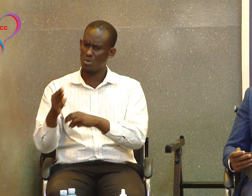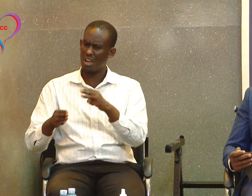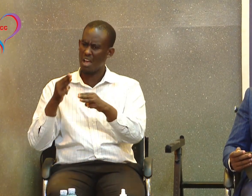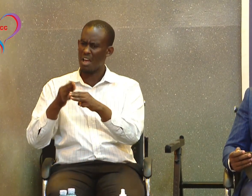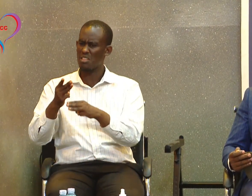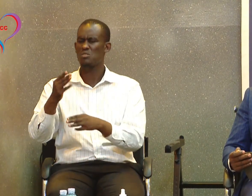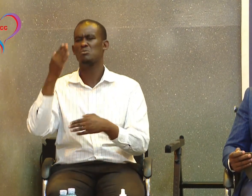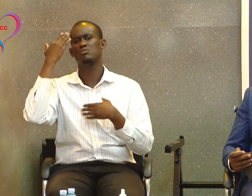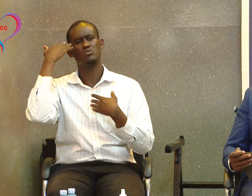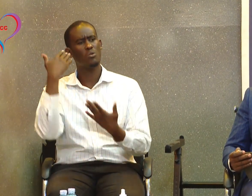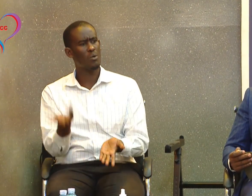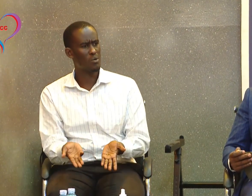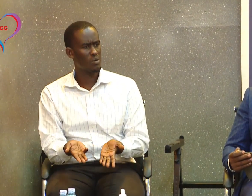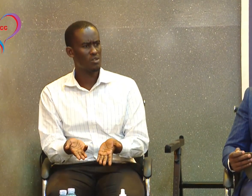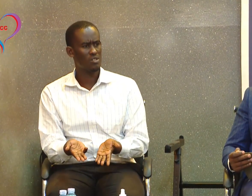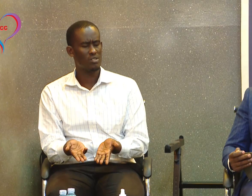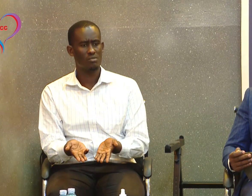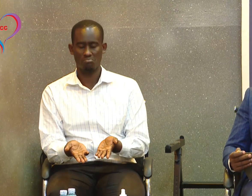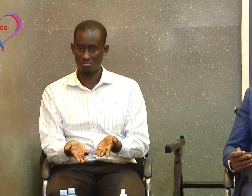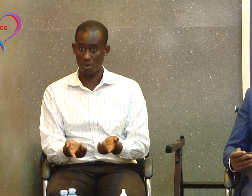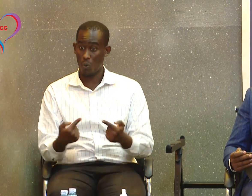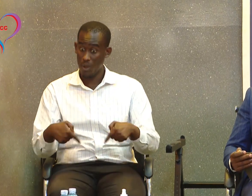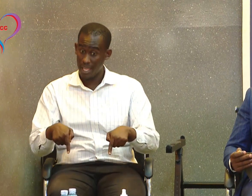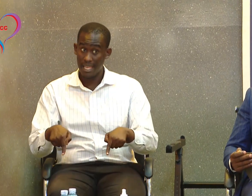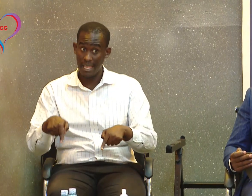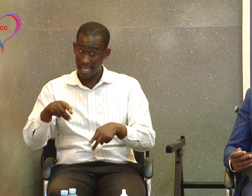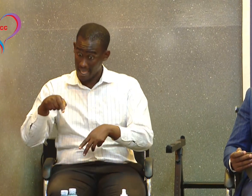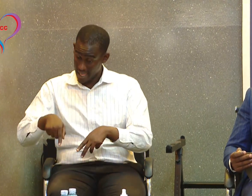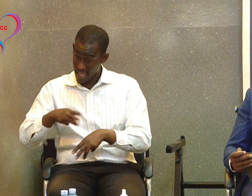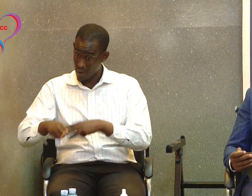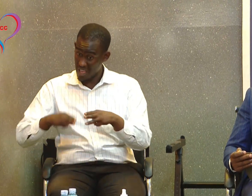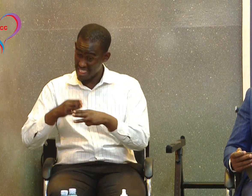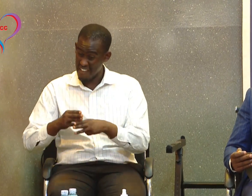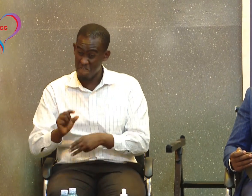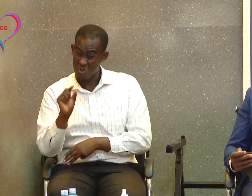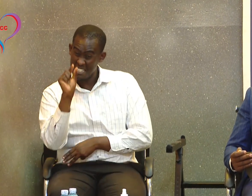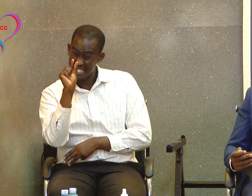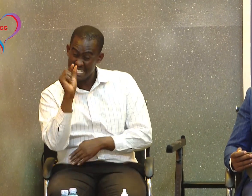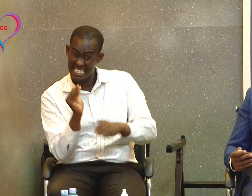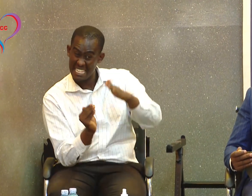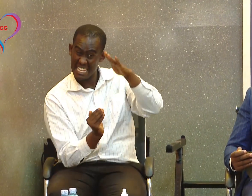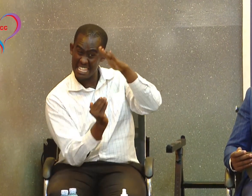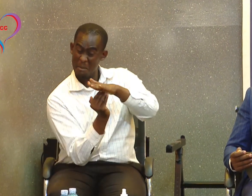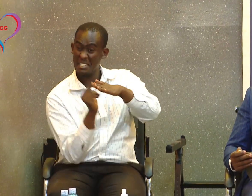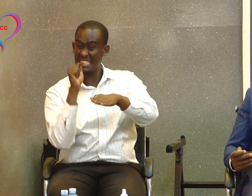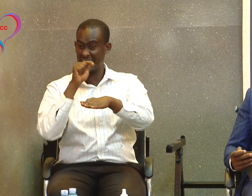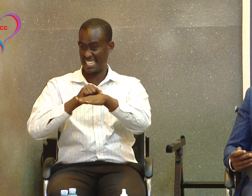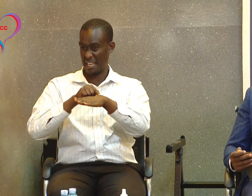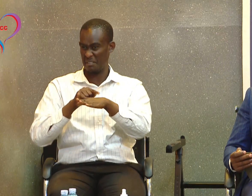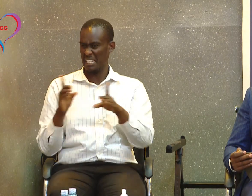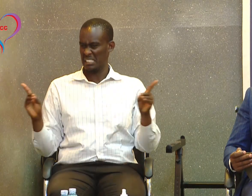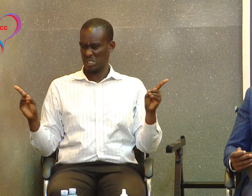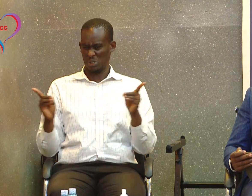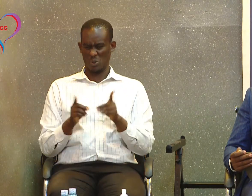nsi olw'ekiseera ekigere. We are here on earth for a limited time. Ekiseera ekyo